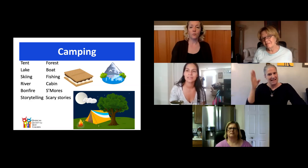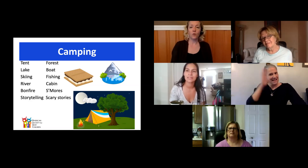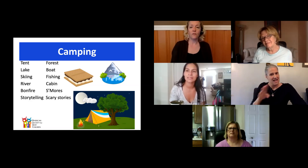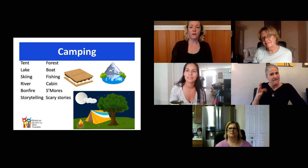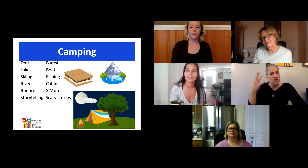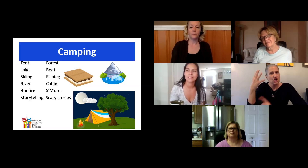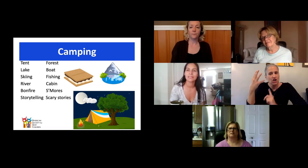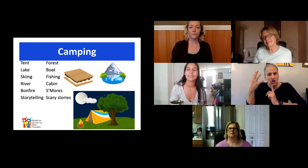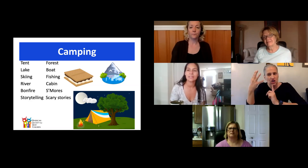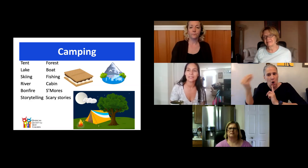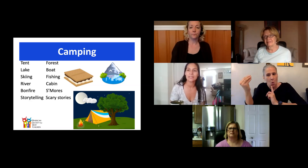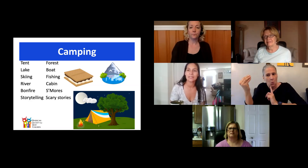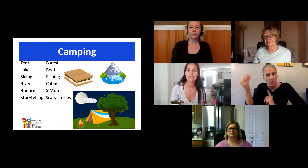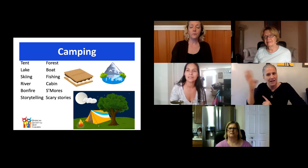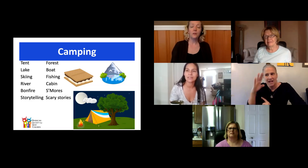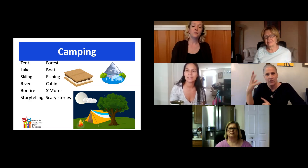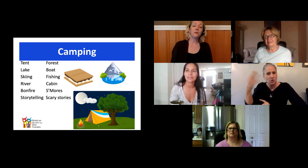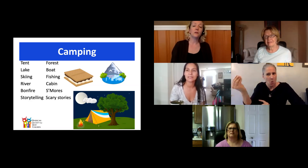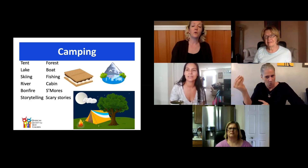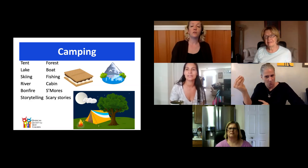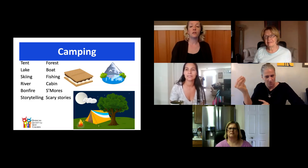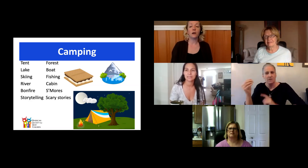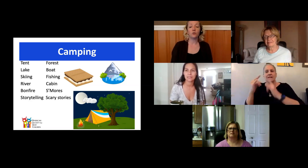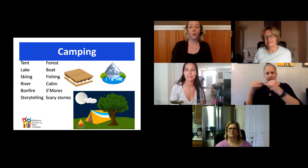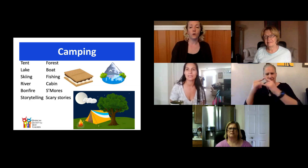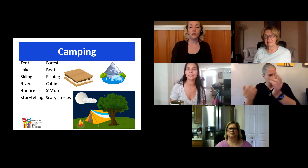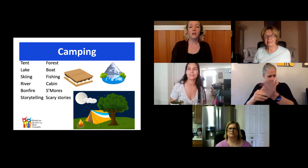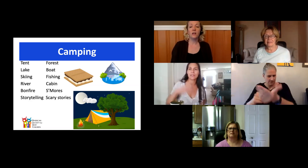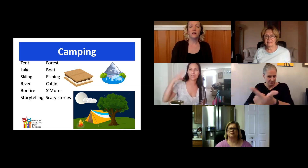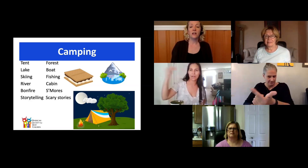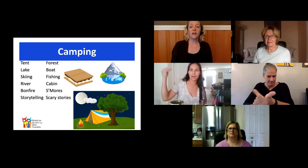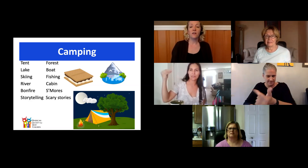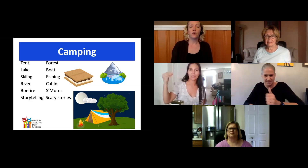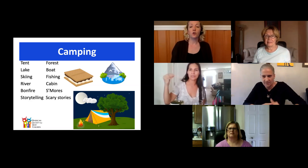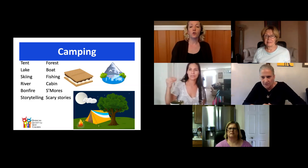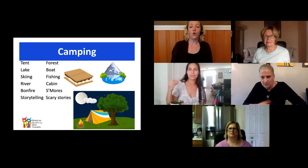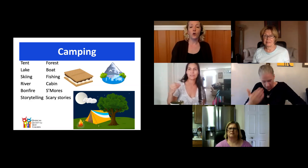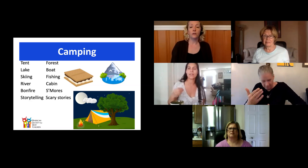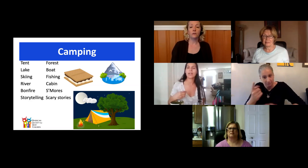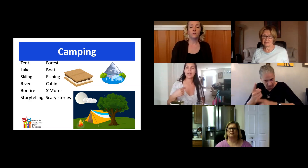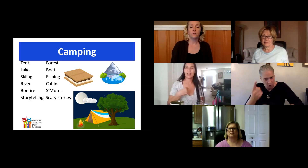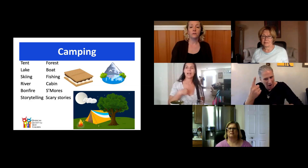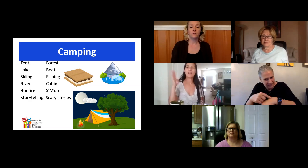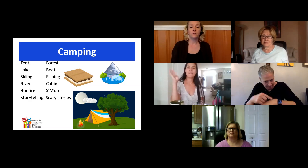it references outdoors. Like I've never gone camping. So do that again. There